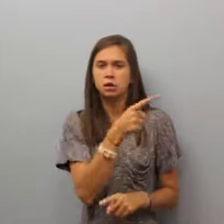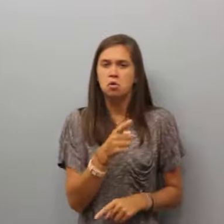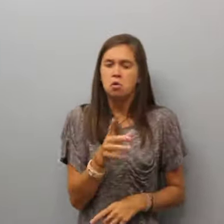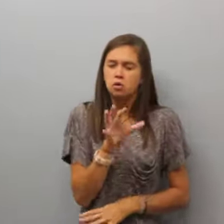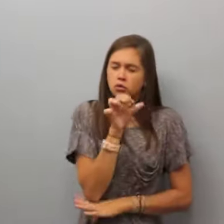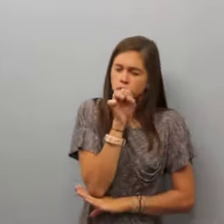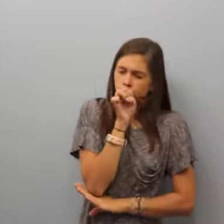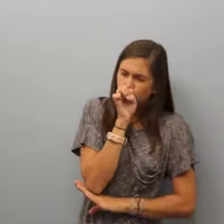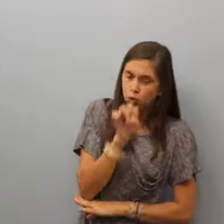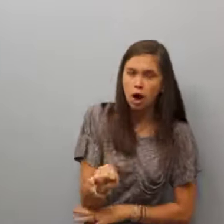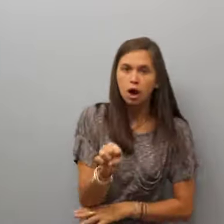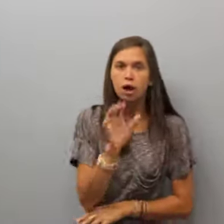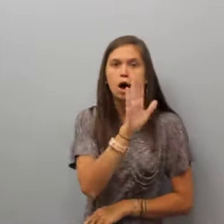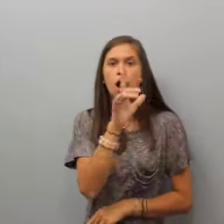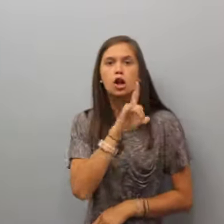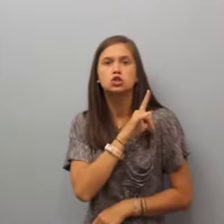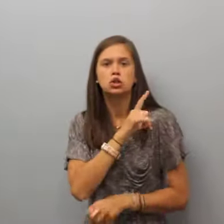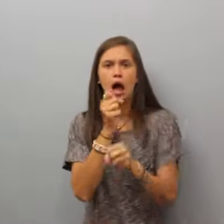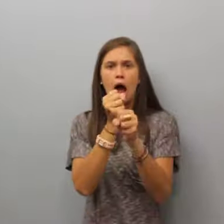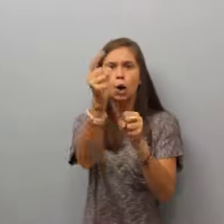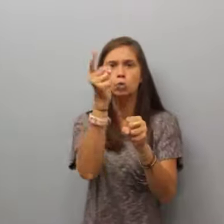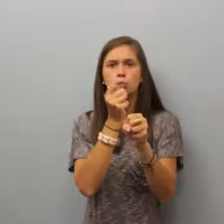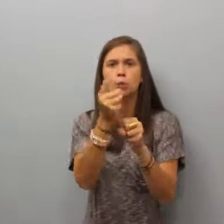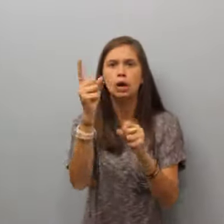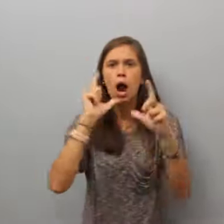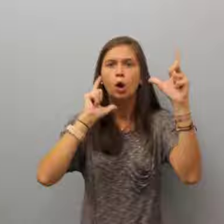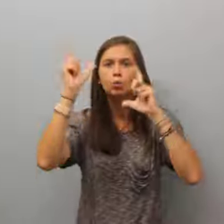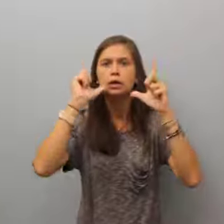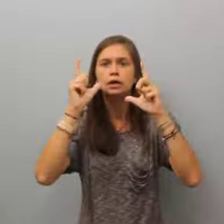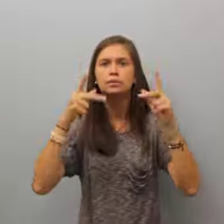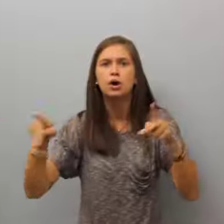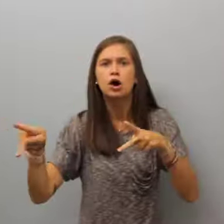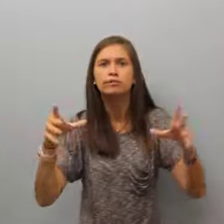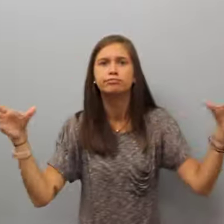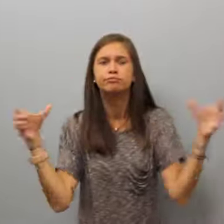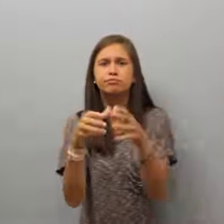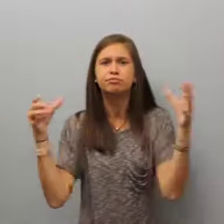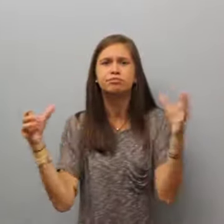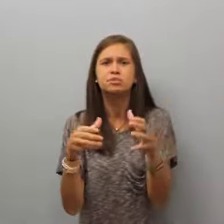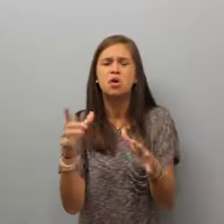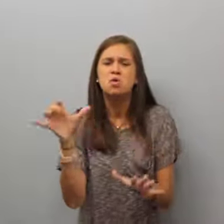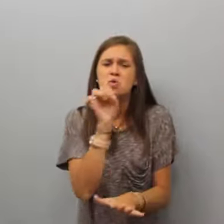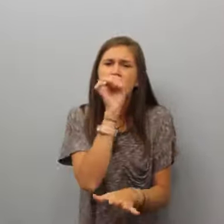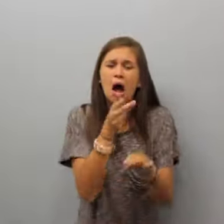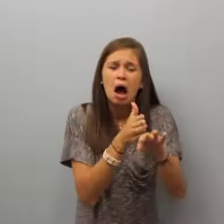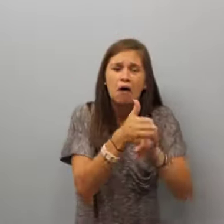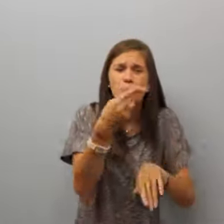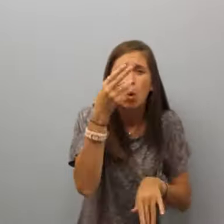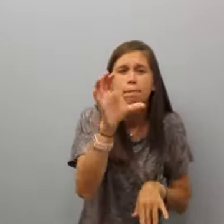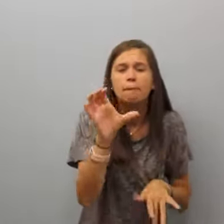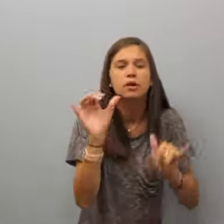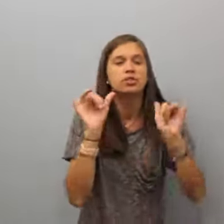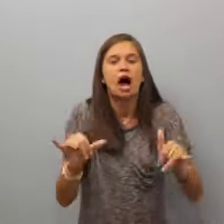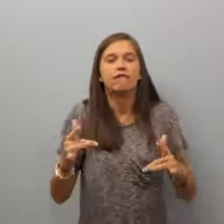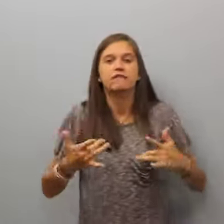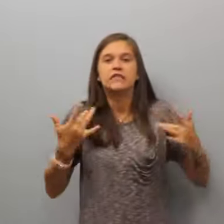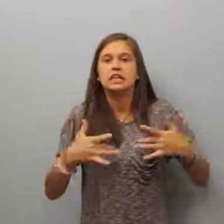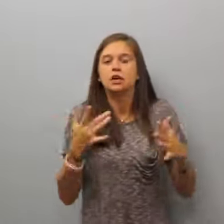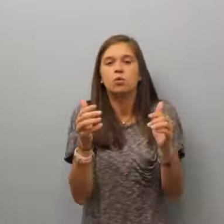out. We ran back to the dorms. And another memory that I have that I love is the Learning